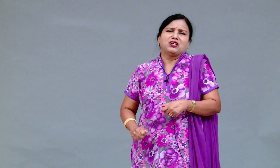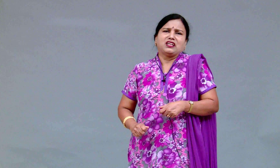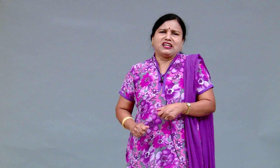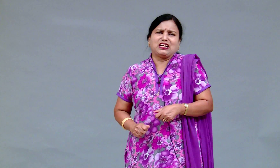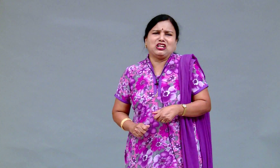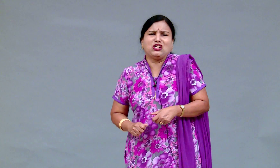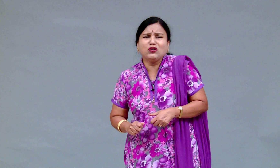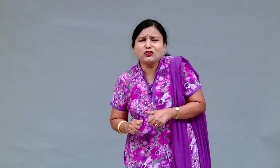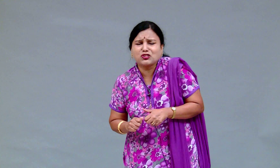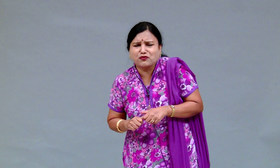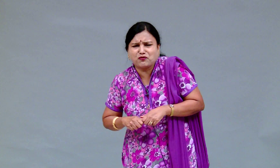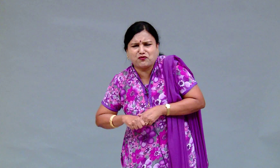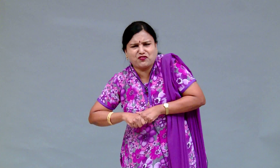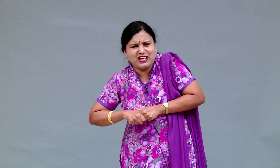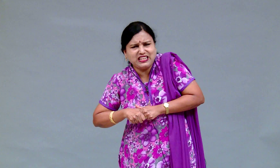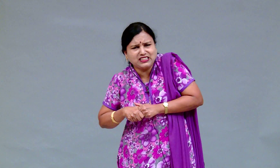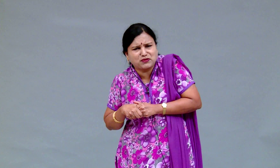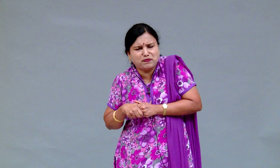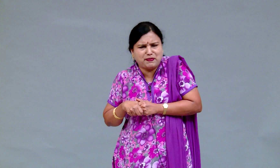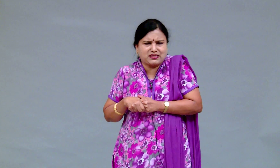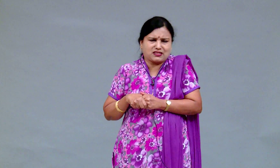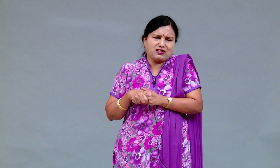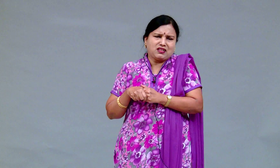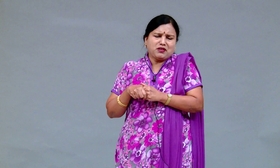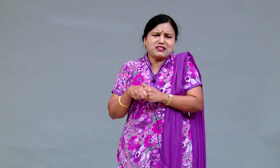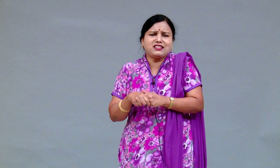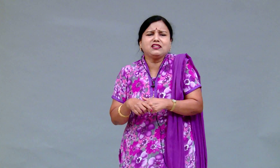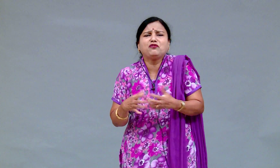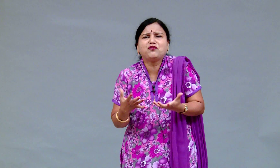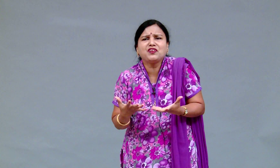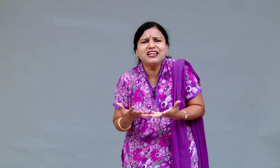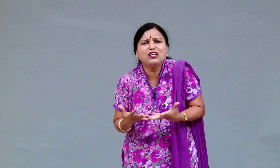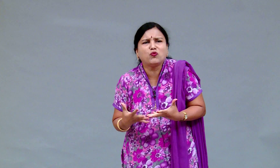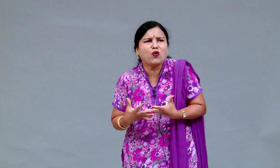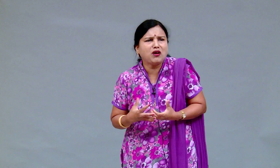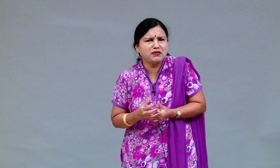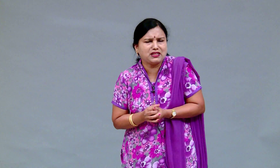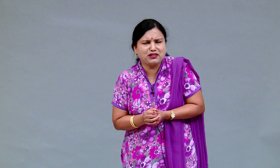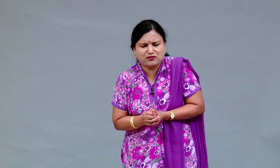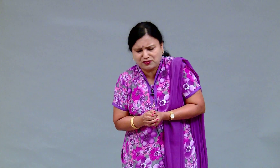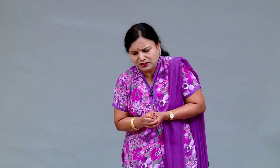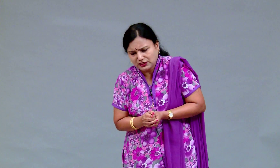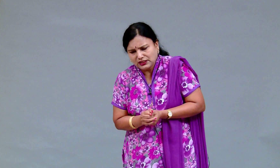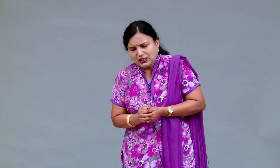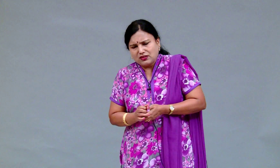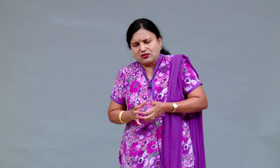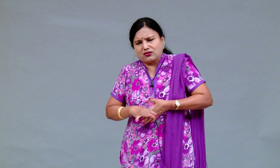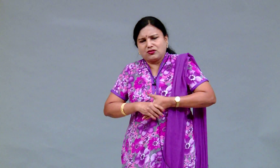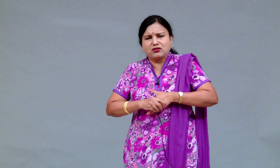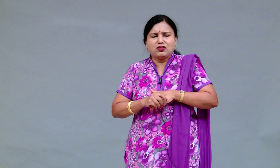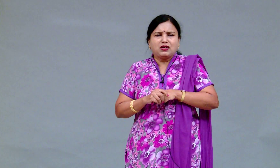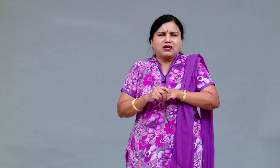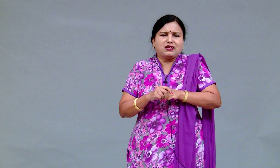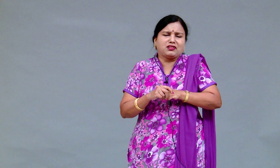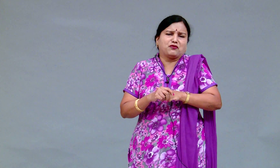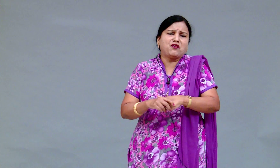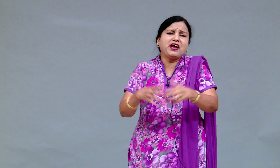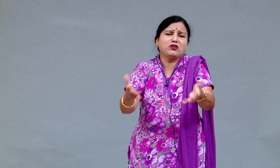It looked, felt better, but he didn't feel warm enough. The fire was